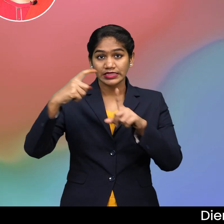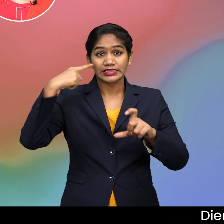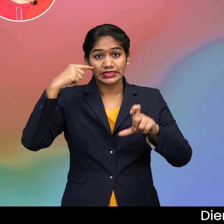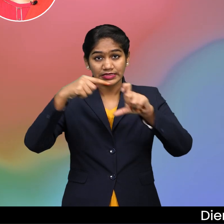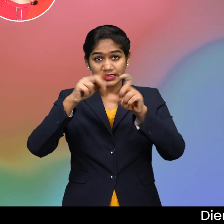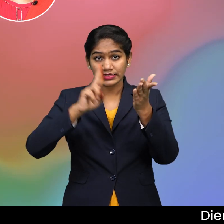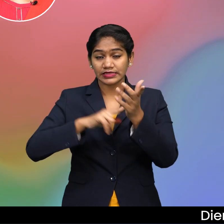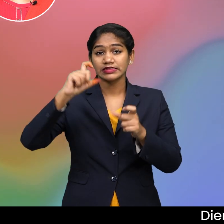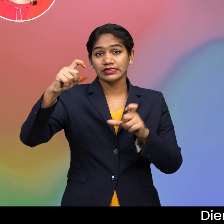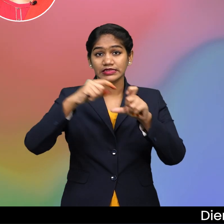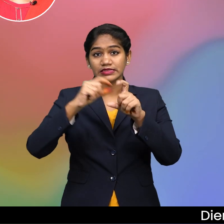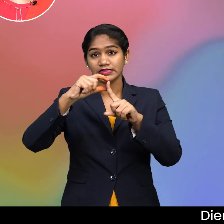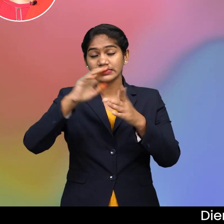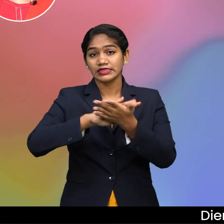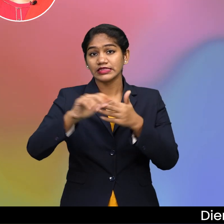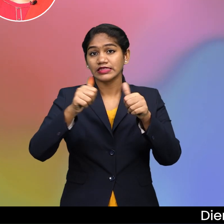Diencephalon